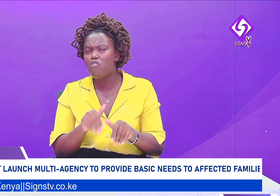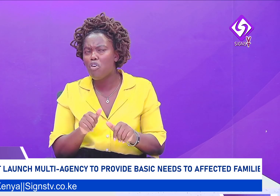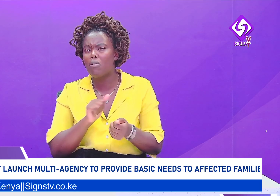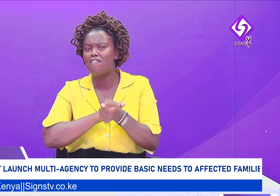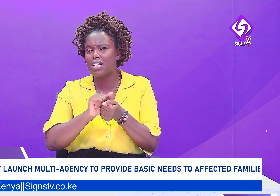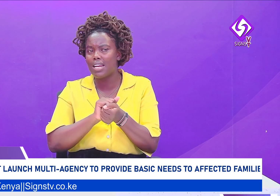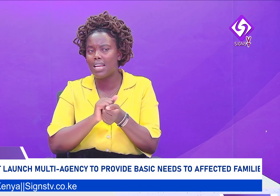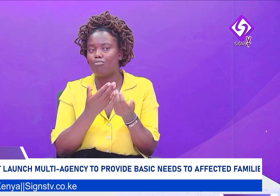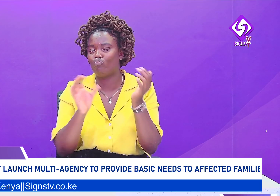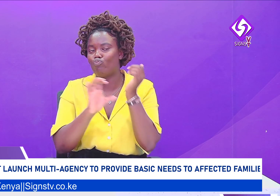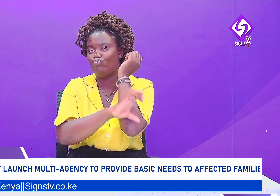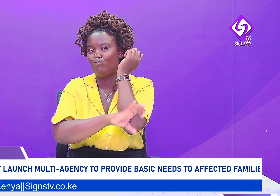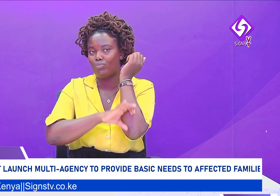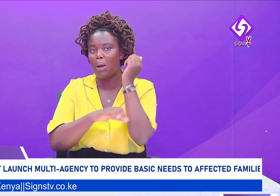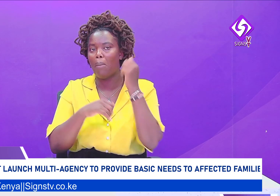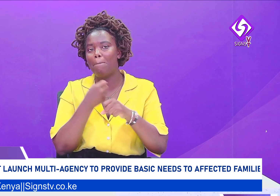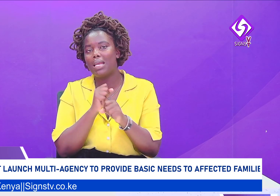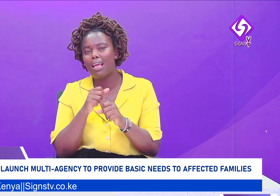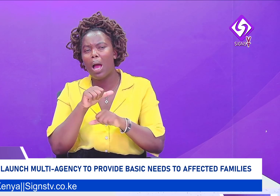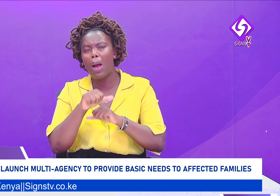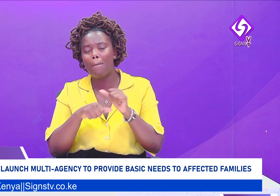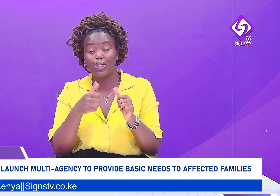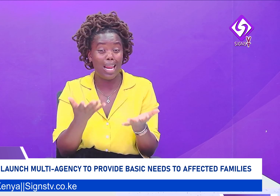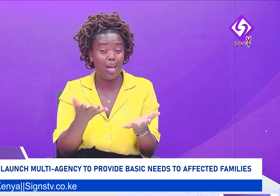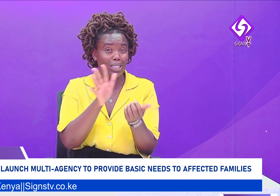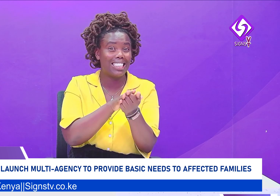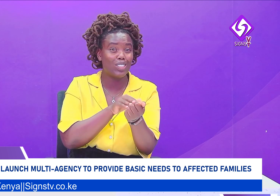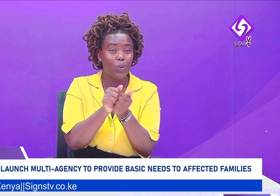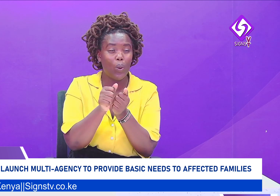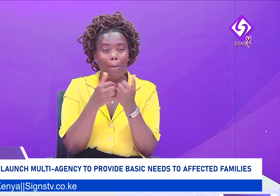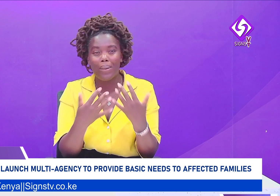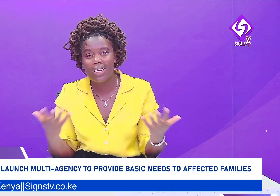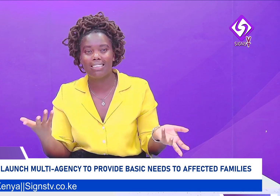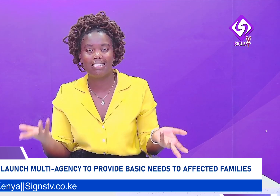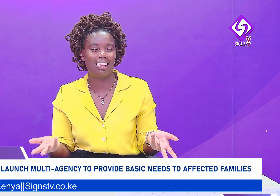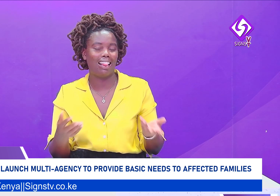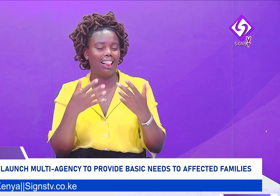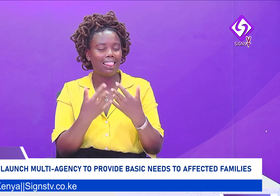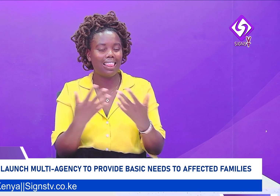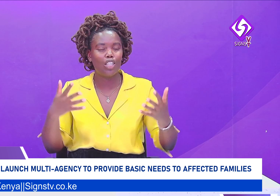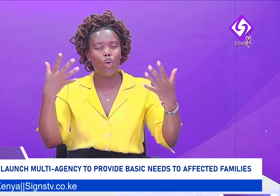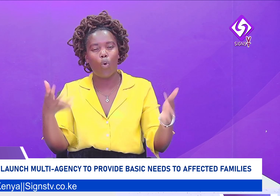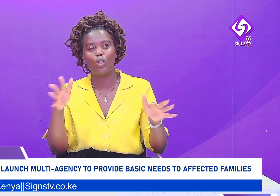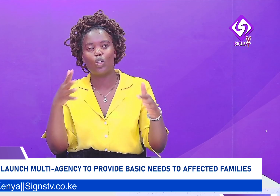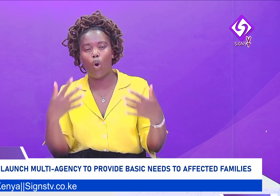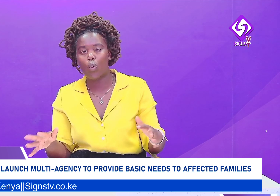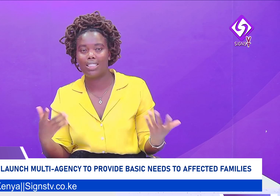floods witnessed from Friday in the country, leaving a trail of destruction,